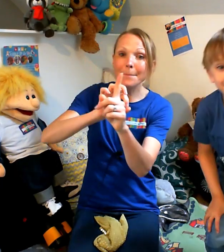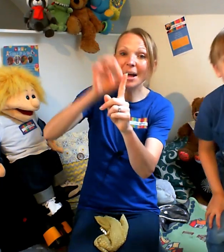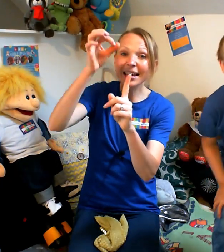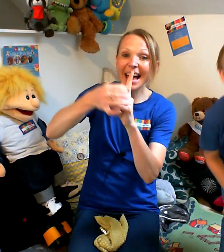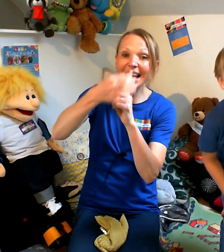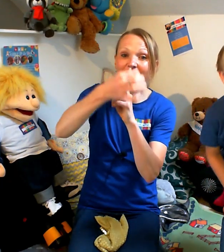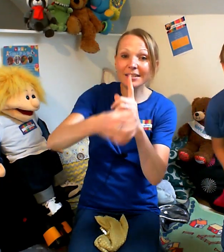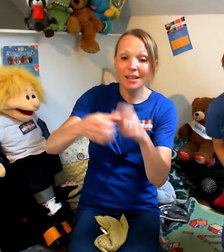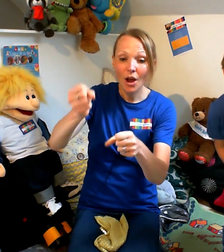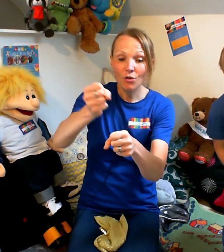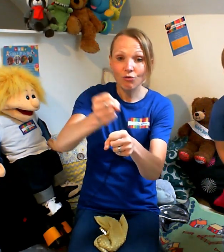Bananas!